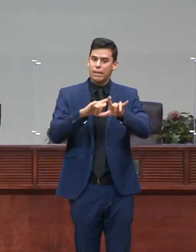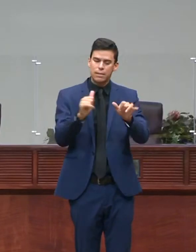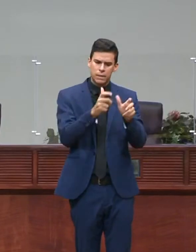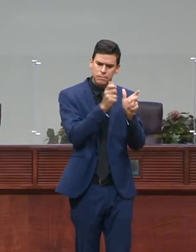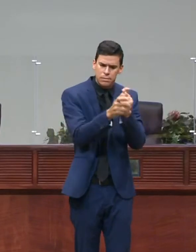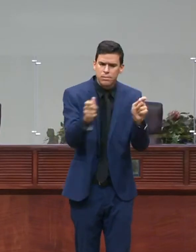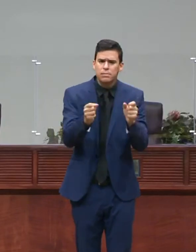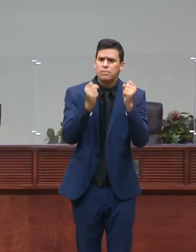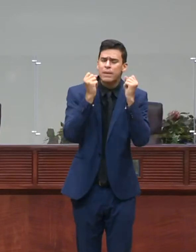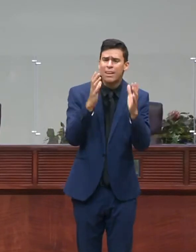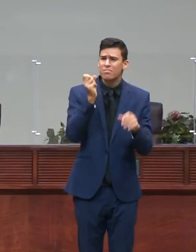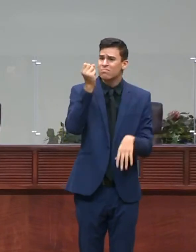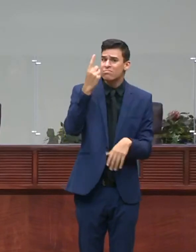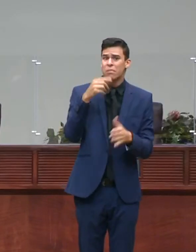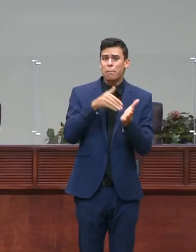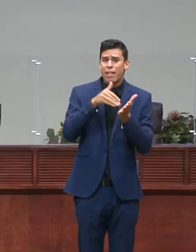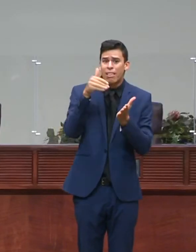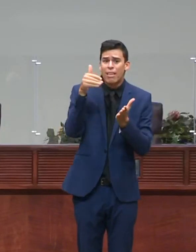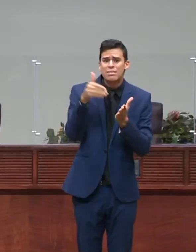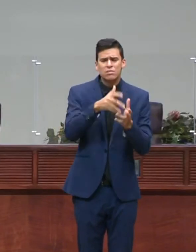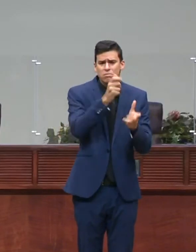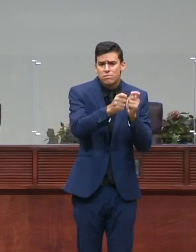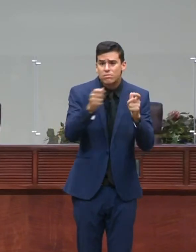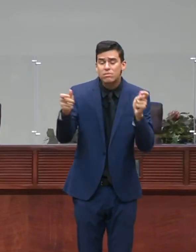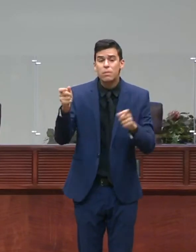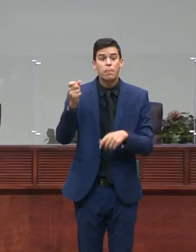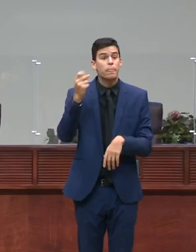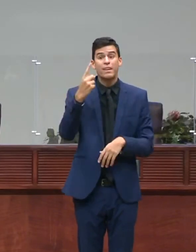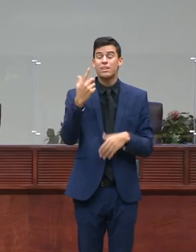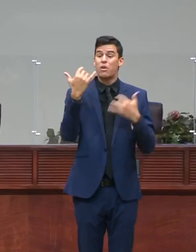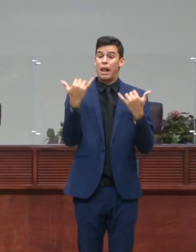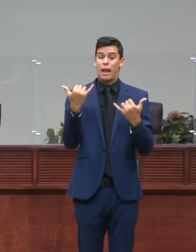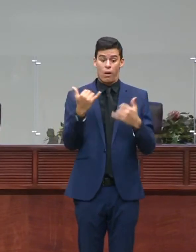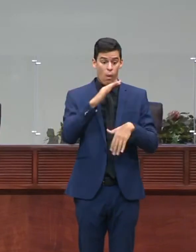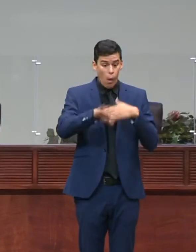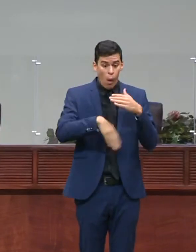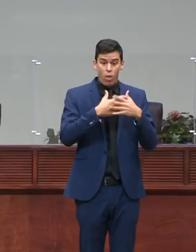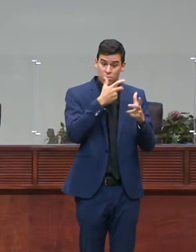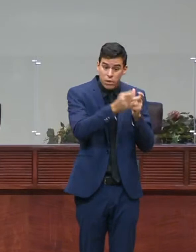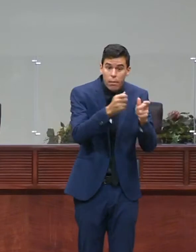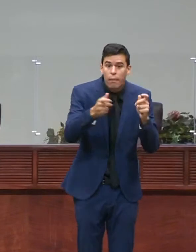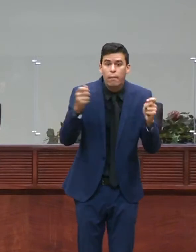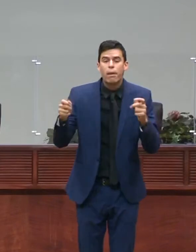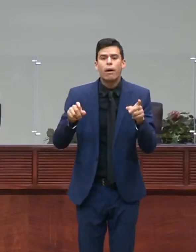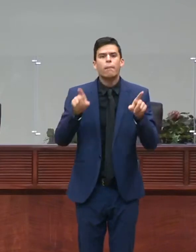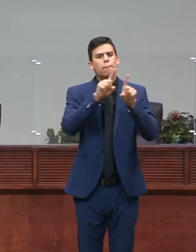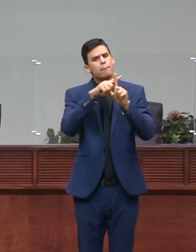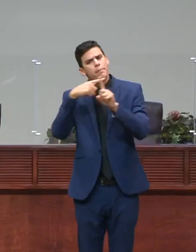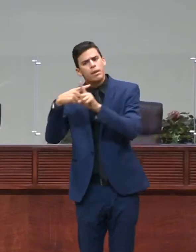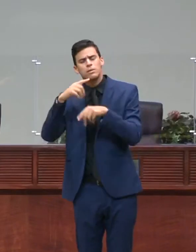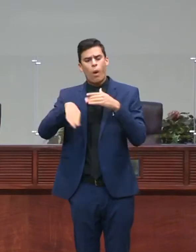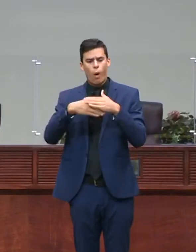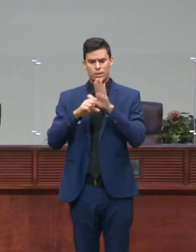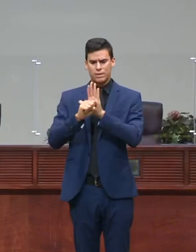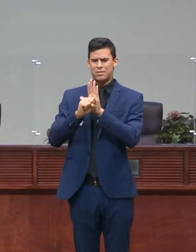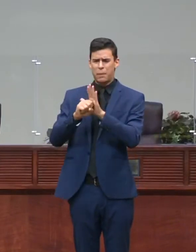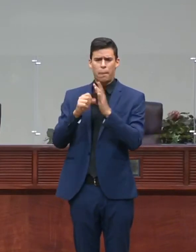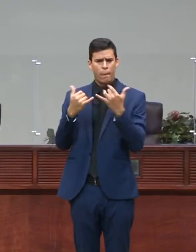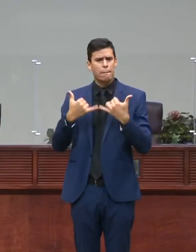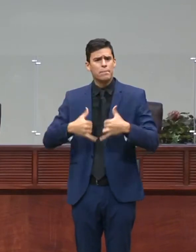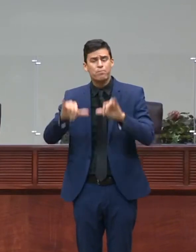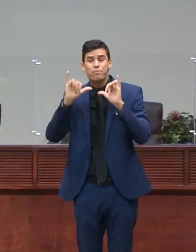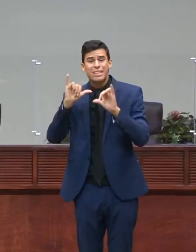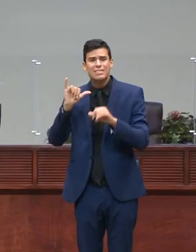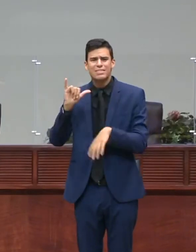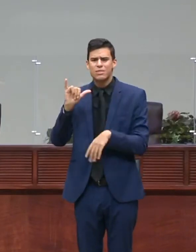with those millions of vaccines given, and even with all the side effects that are being tracked, they are minimal when you compare it to